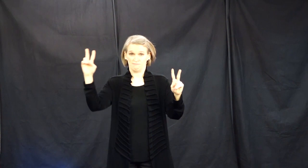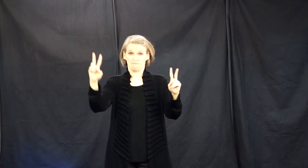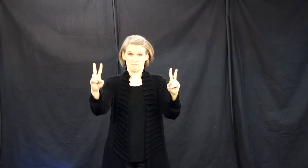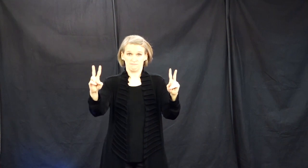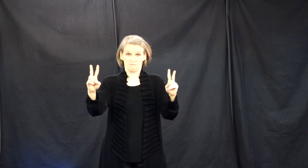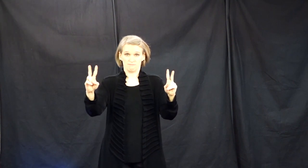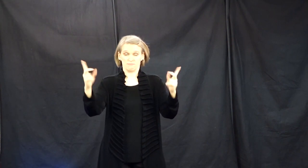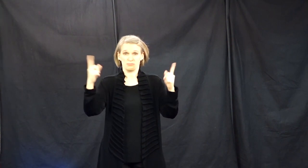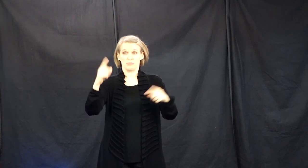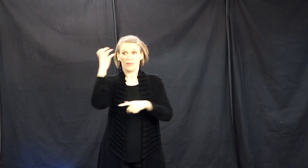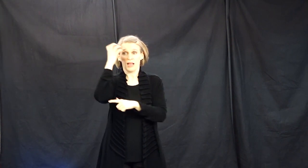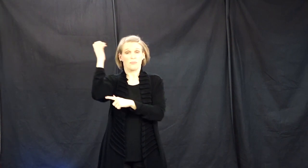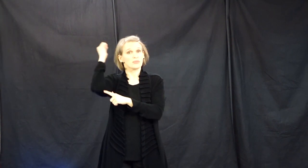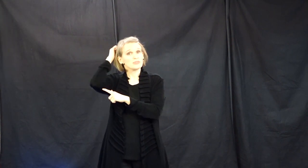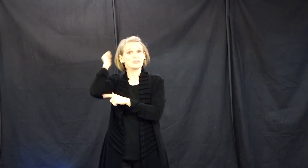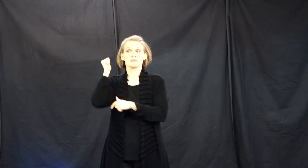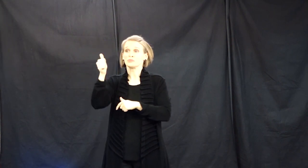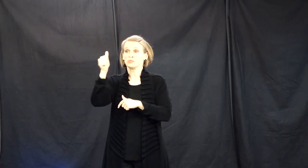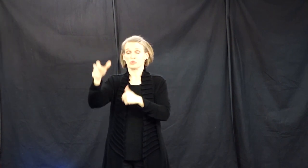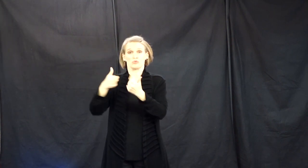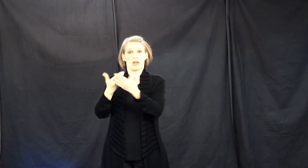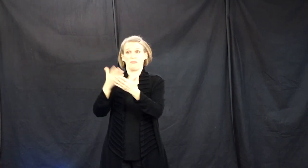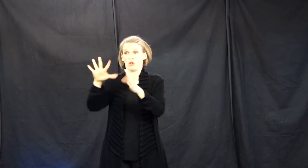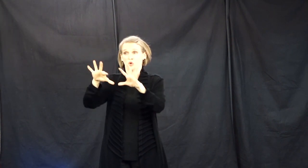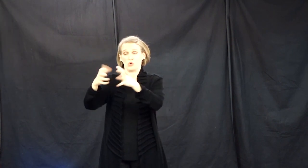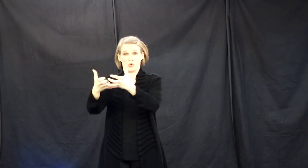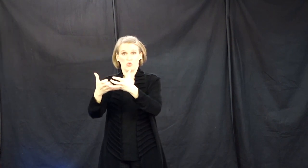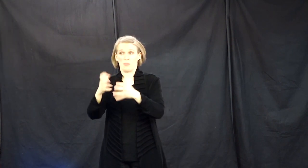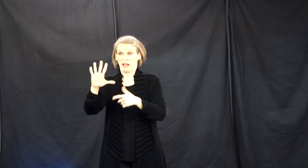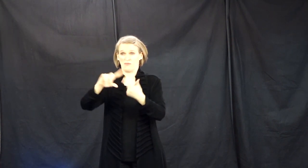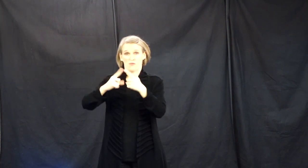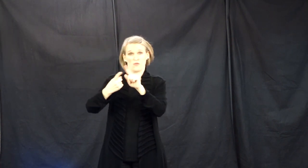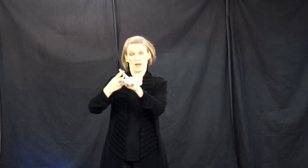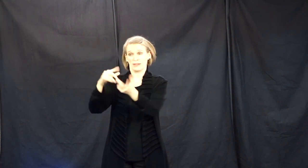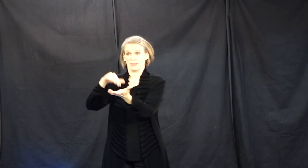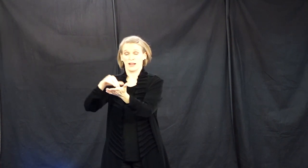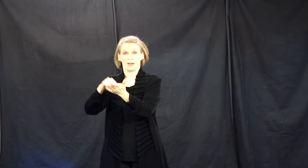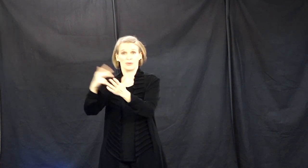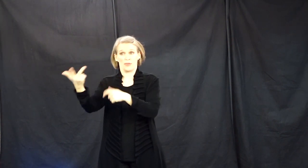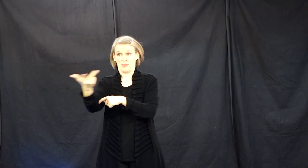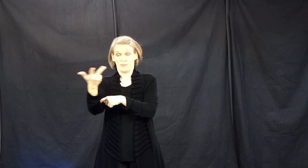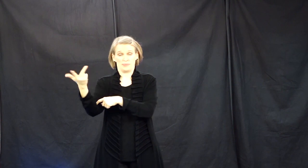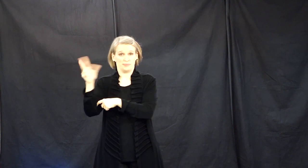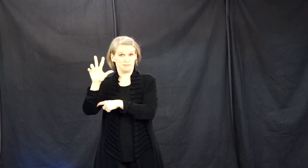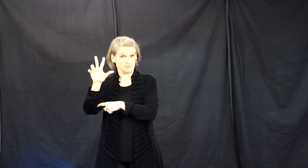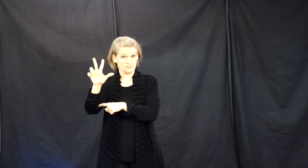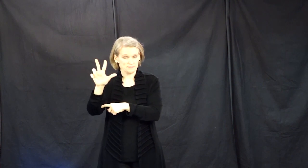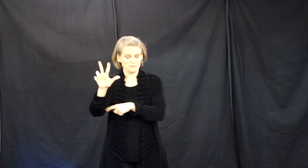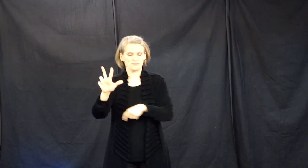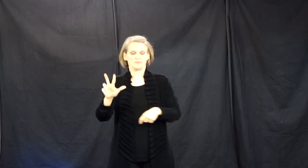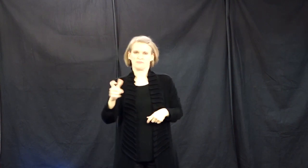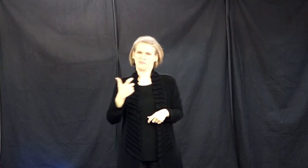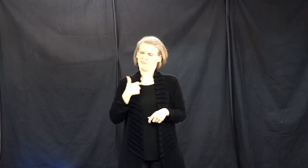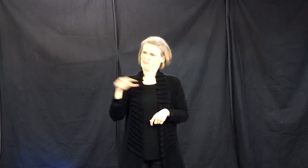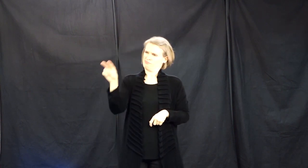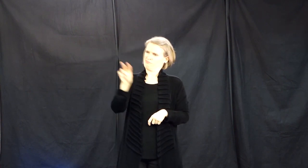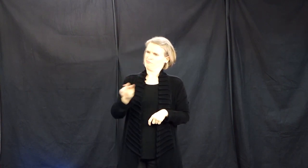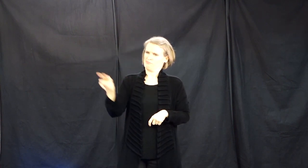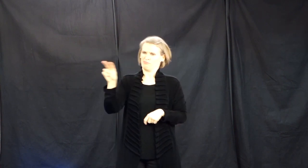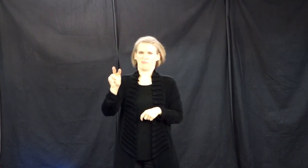Nathaniel Pendleton and a doctor that he knew. Number 3. I watched Hamilton examine the terrain. I wish I could tell you what was happening